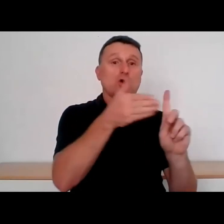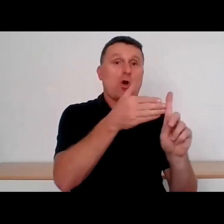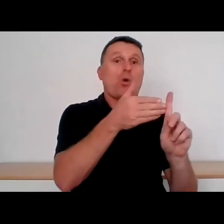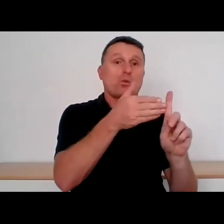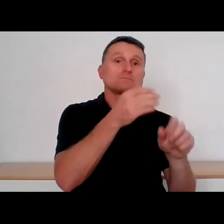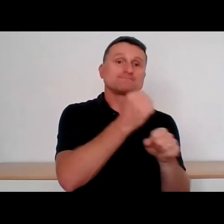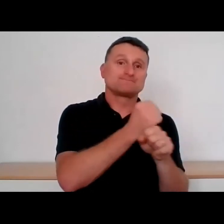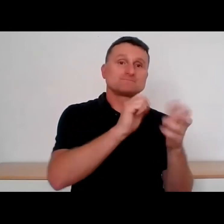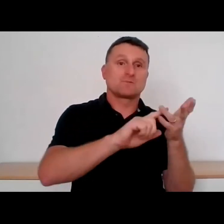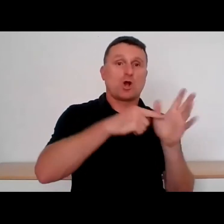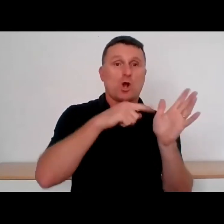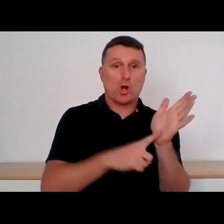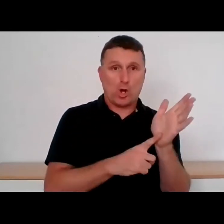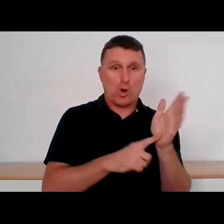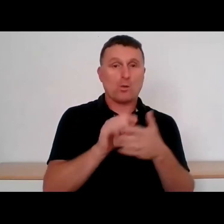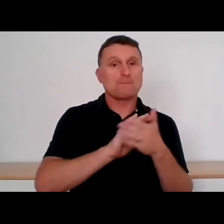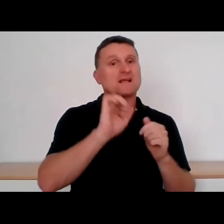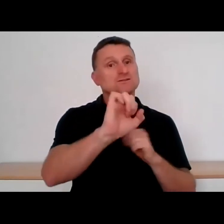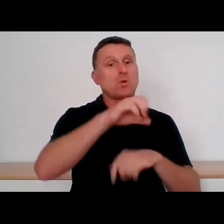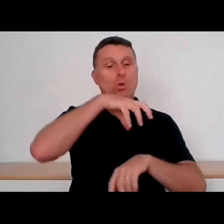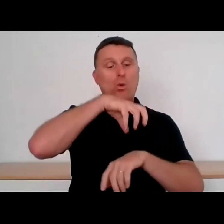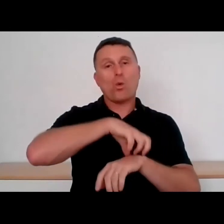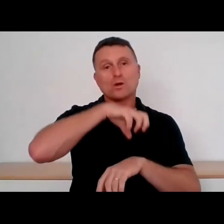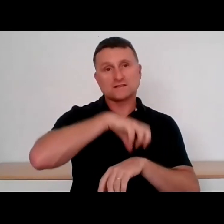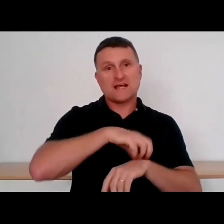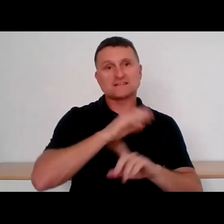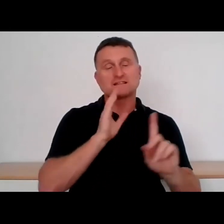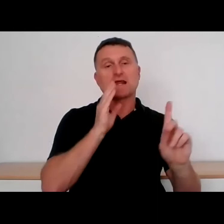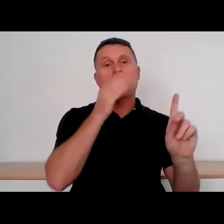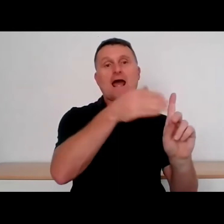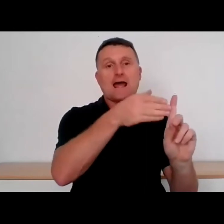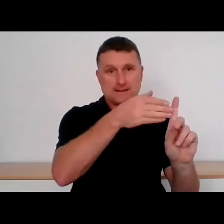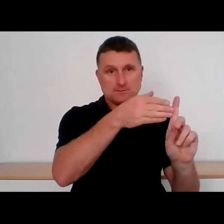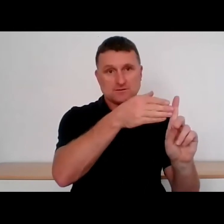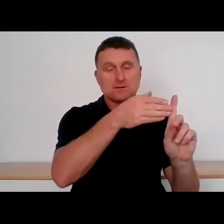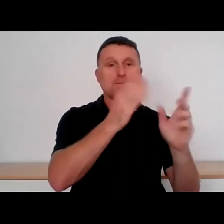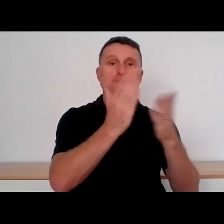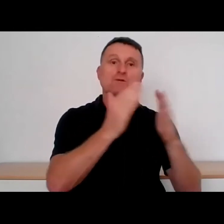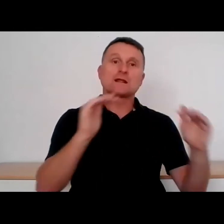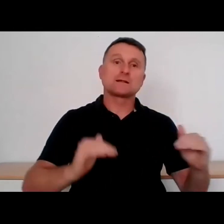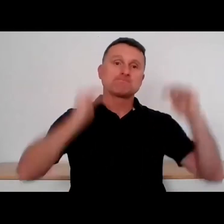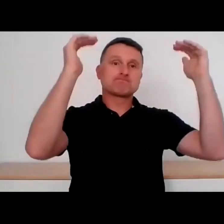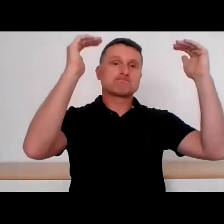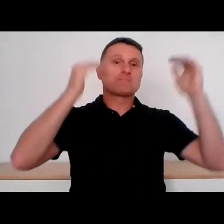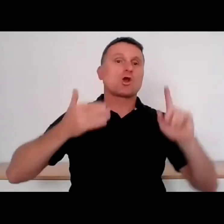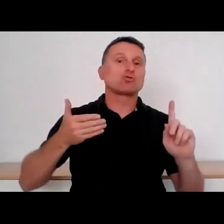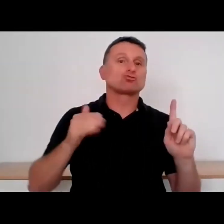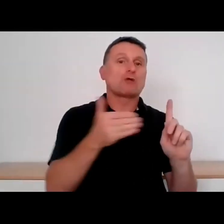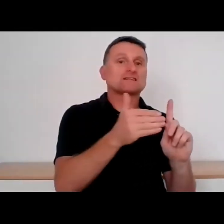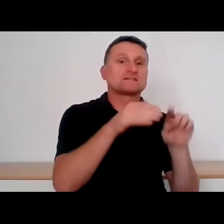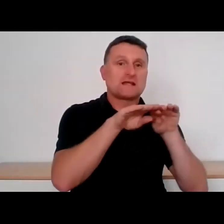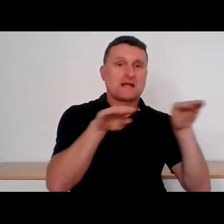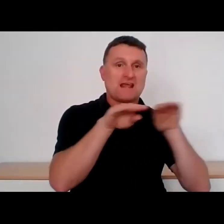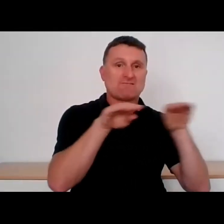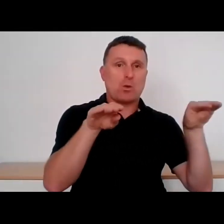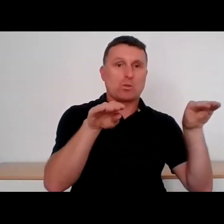here to refer to the aims of your organisation at the most strategic level. For example,